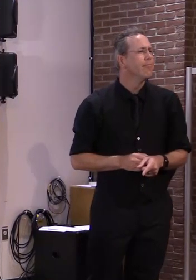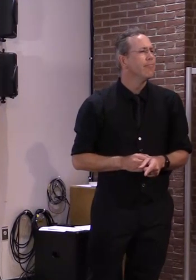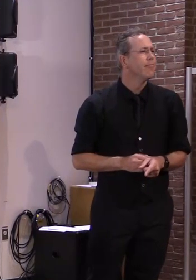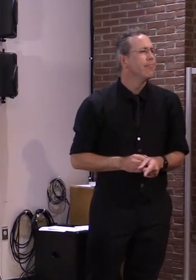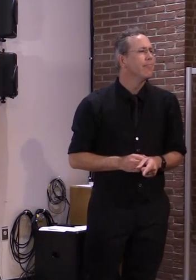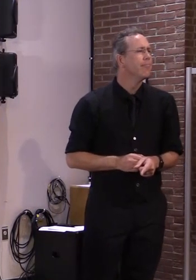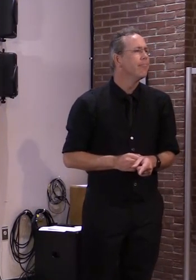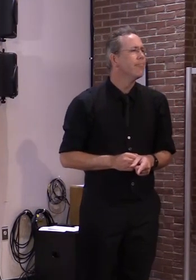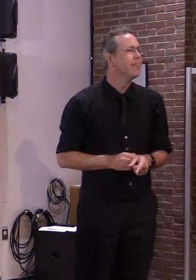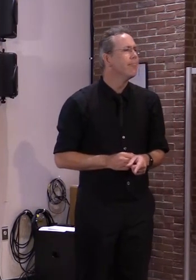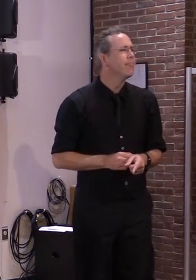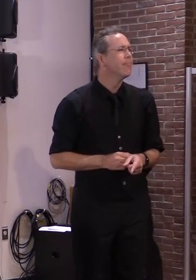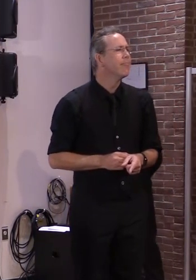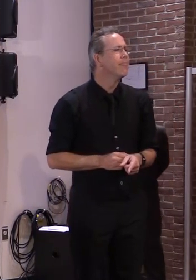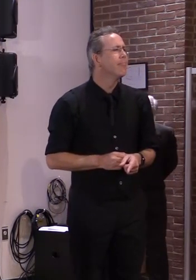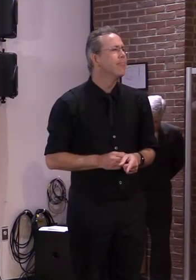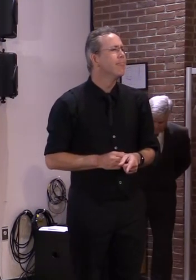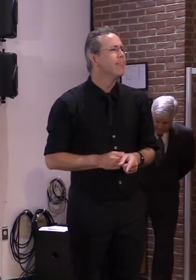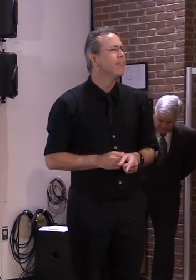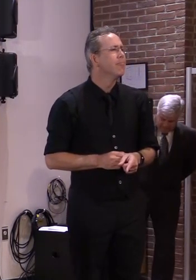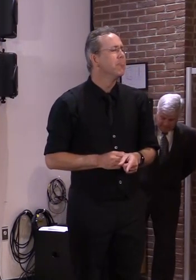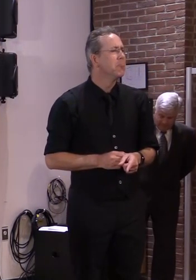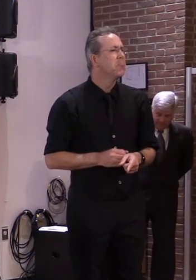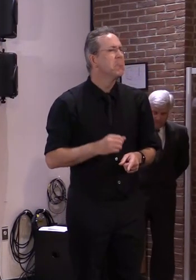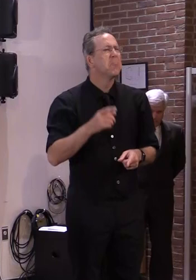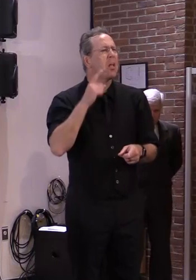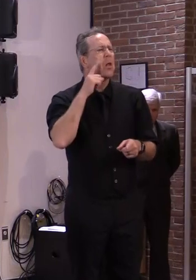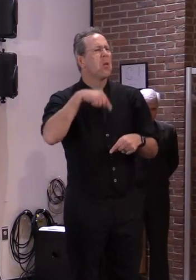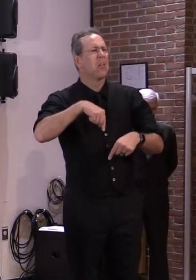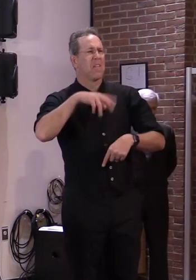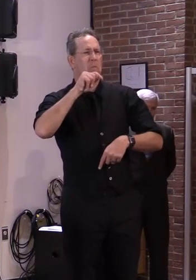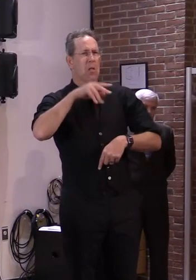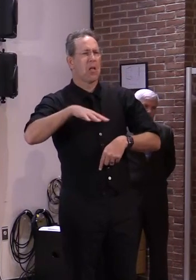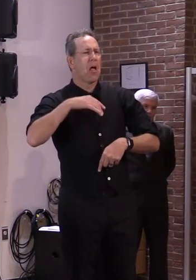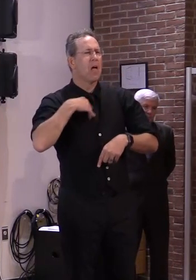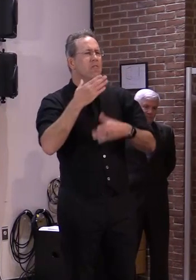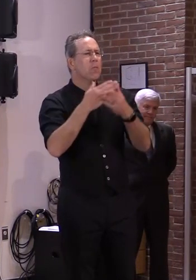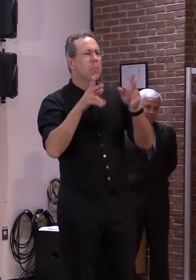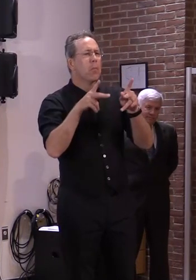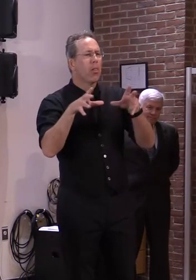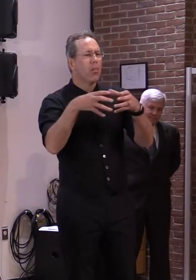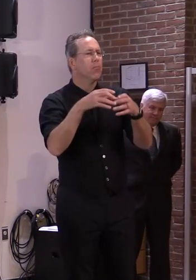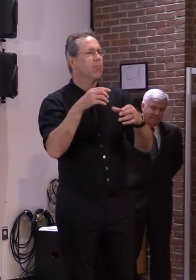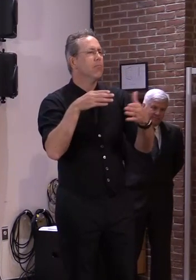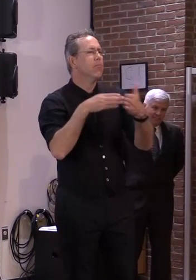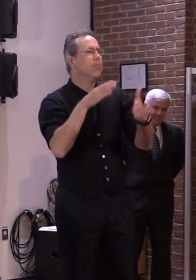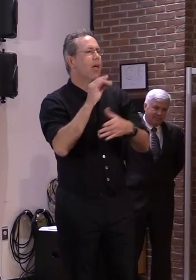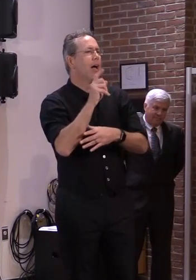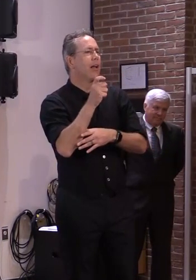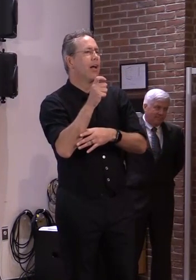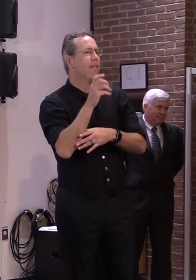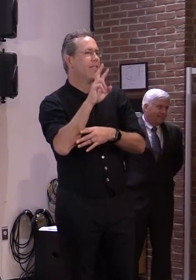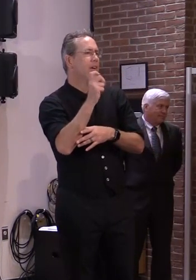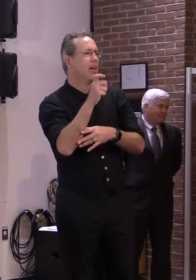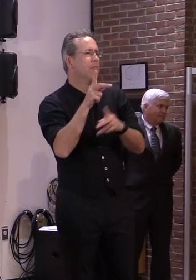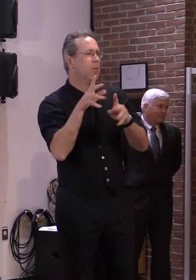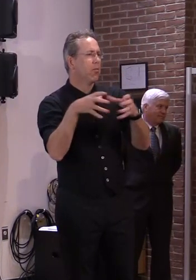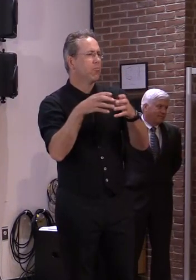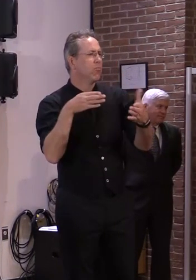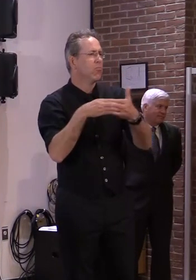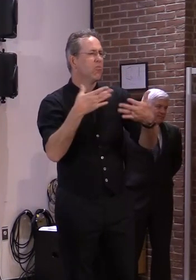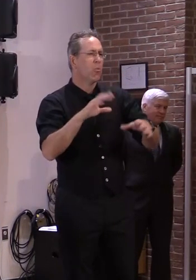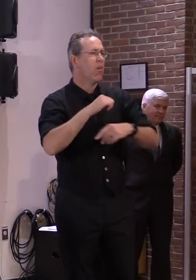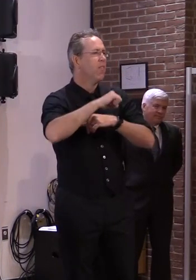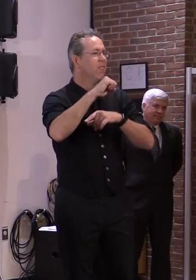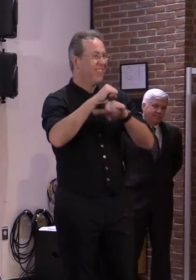who are concerned about long-term health risks of vaccination and are pursuing other means of protection. So I'm wondering if